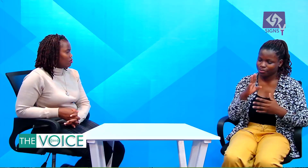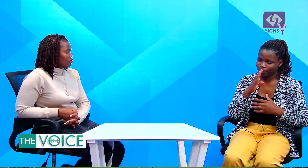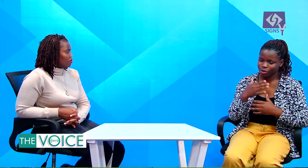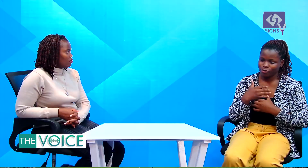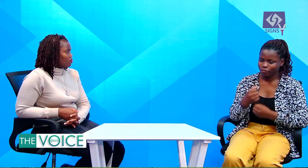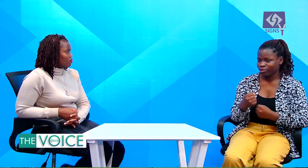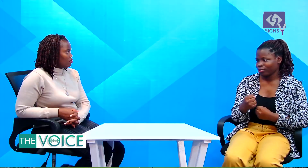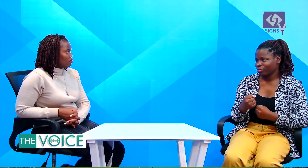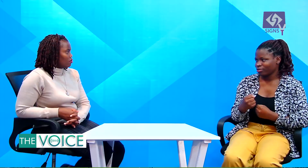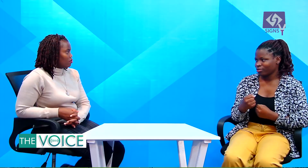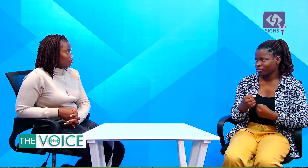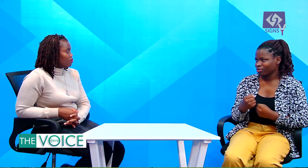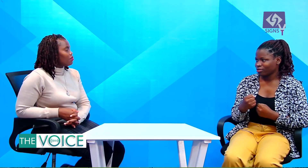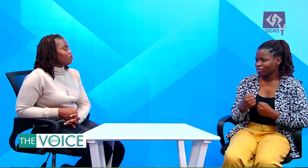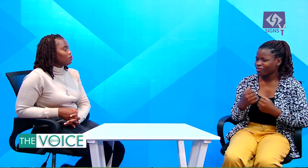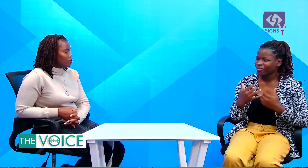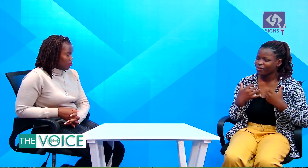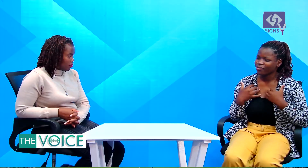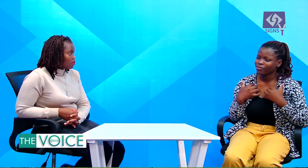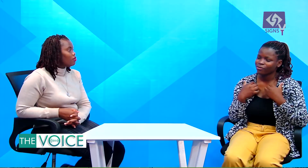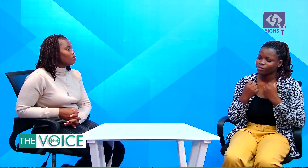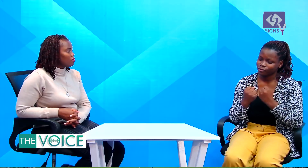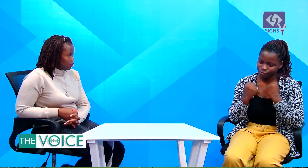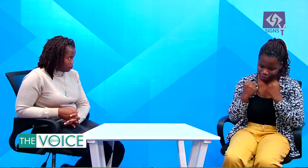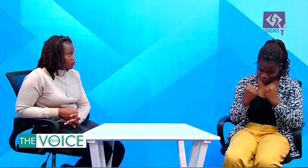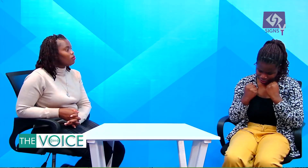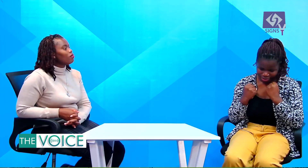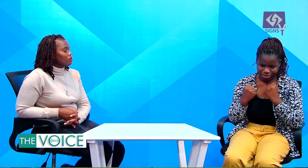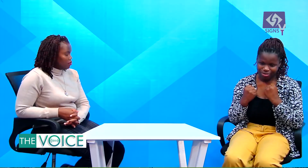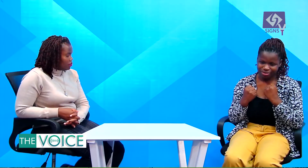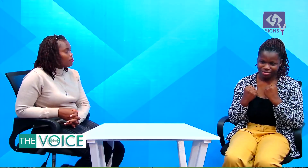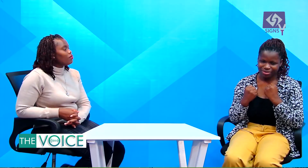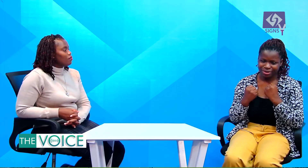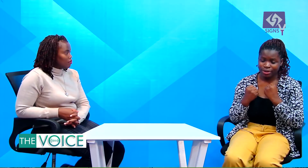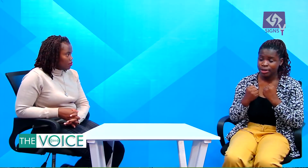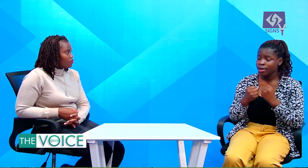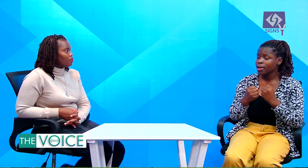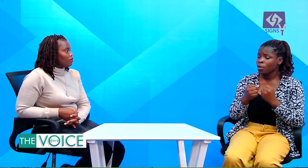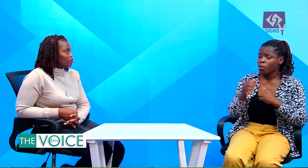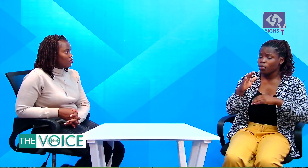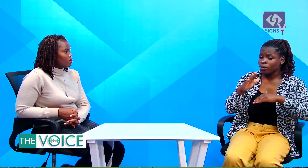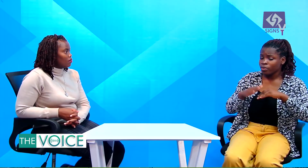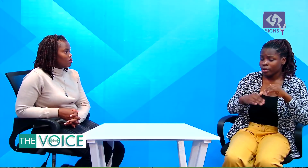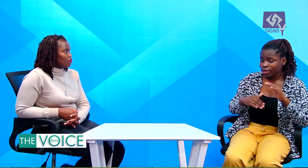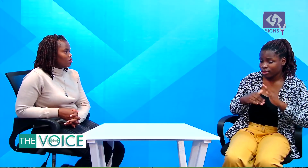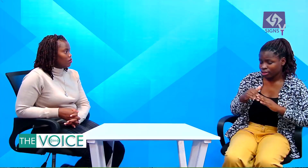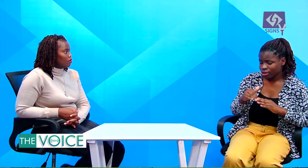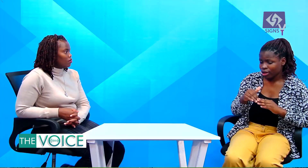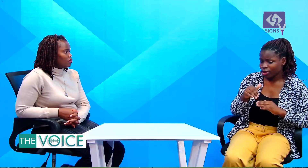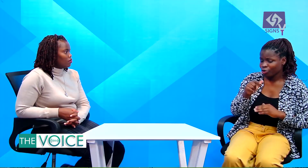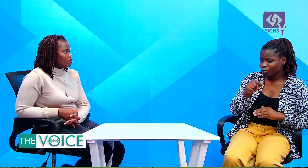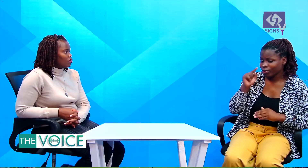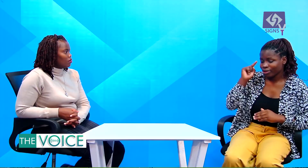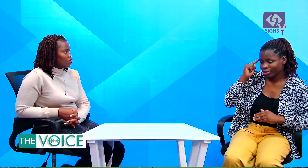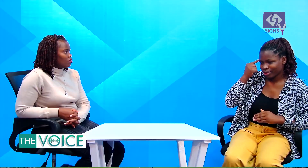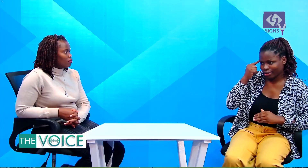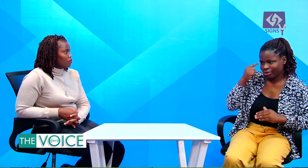situation, please be confident. Be confident. Whether